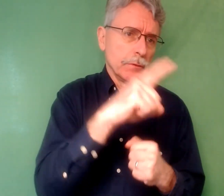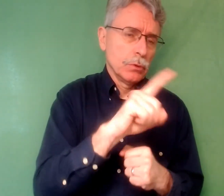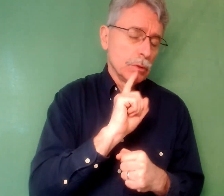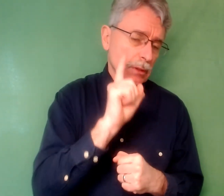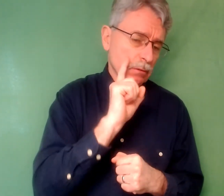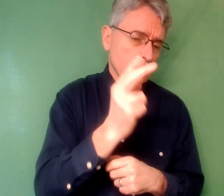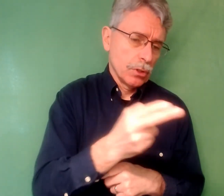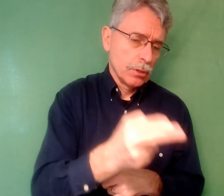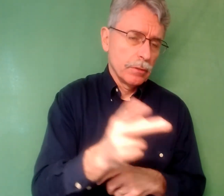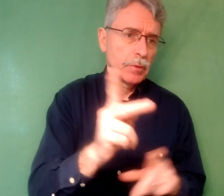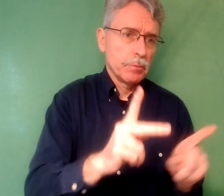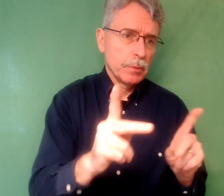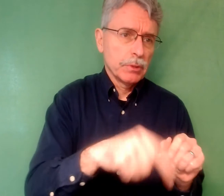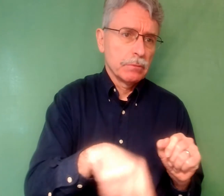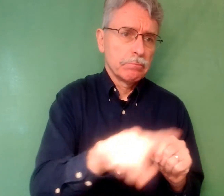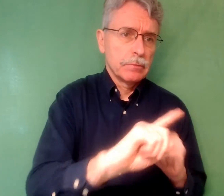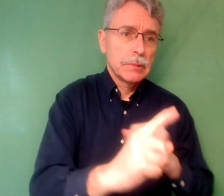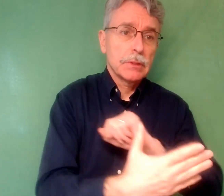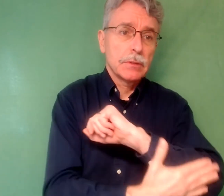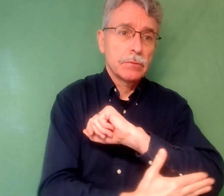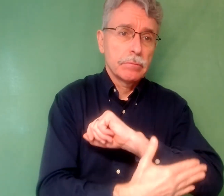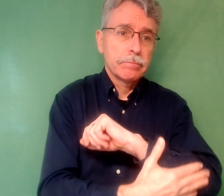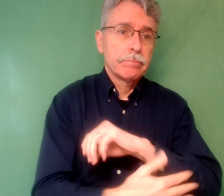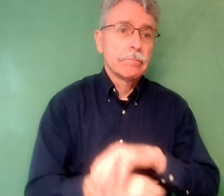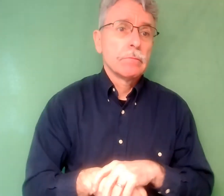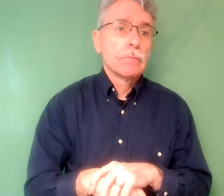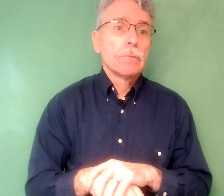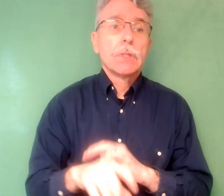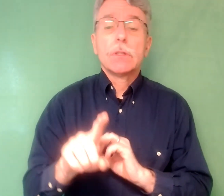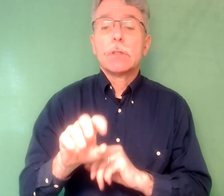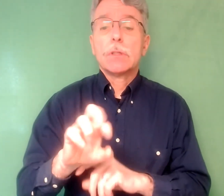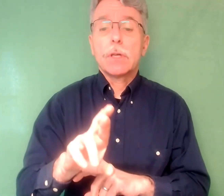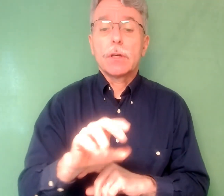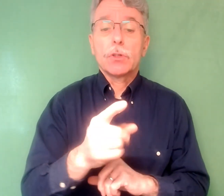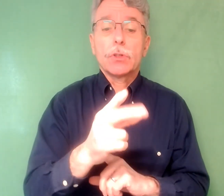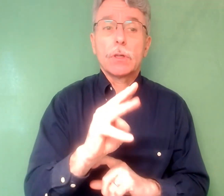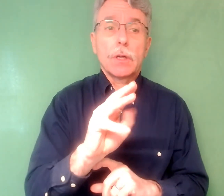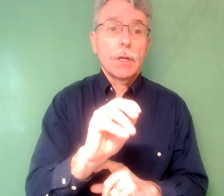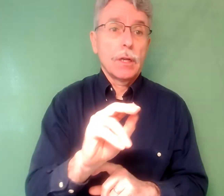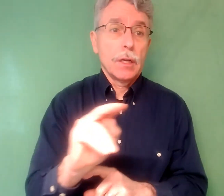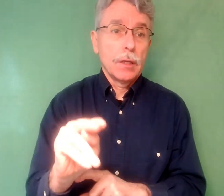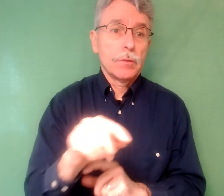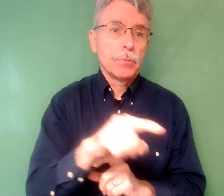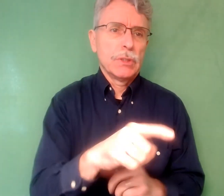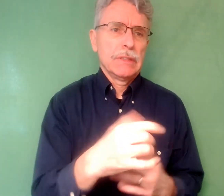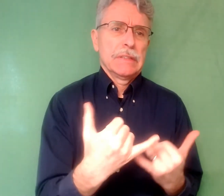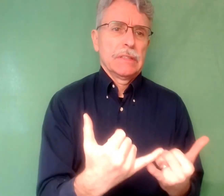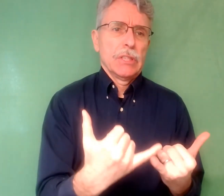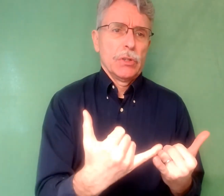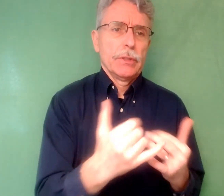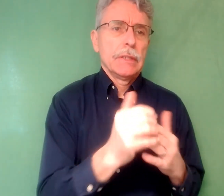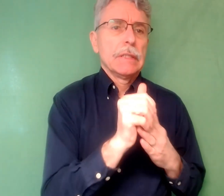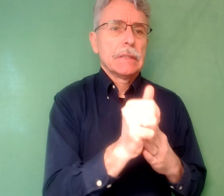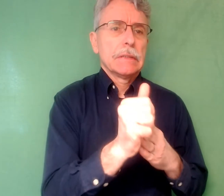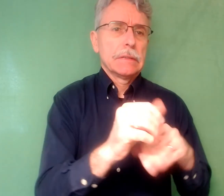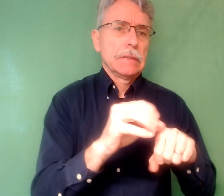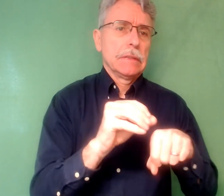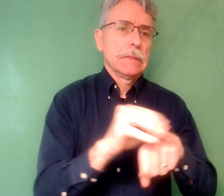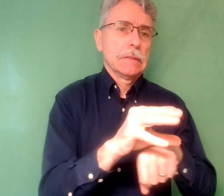education, vocational rehabilitation, and transition services. She has over 40 years of experience addressing